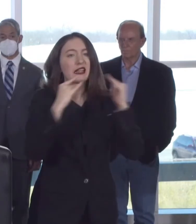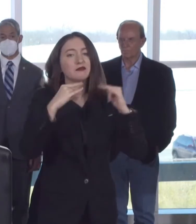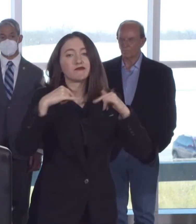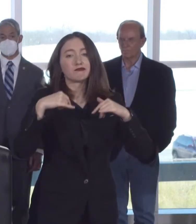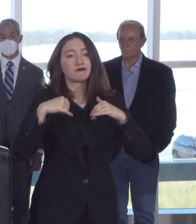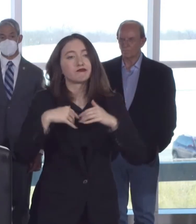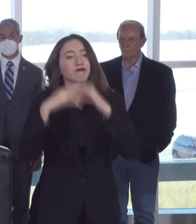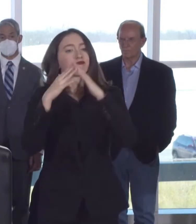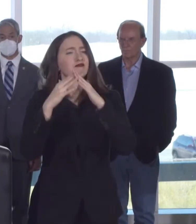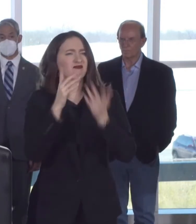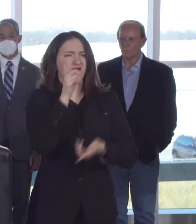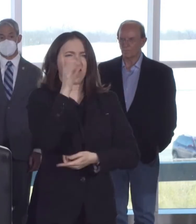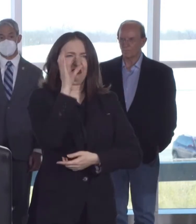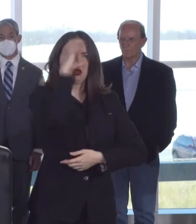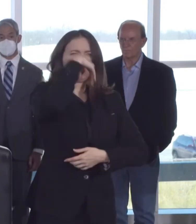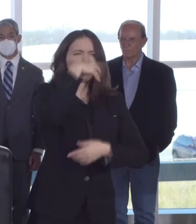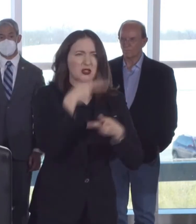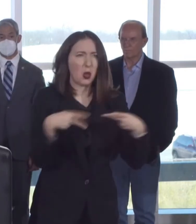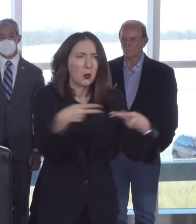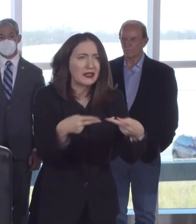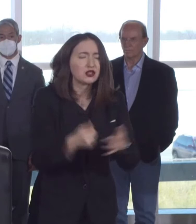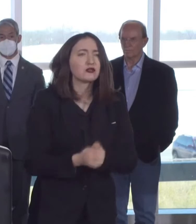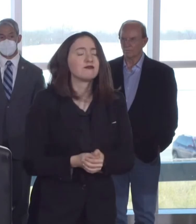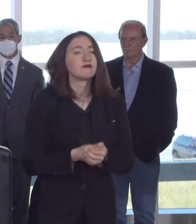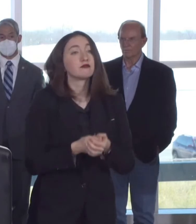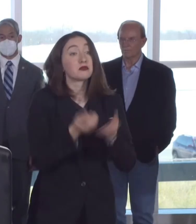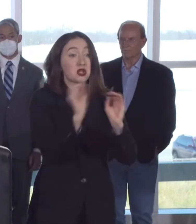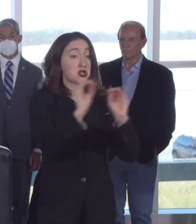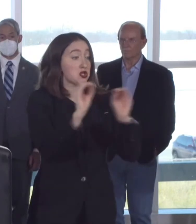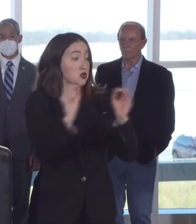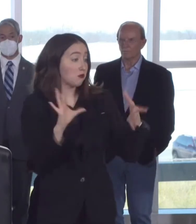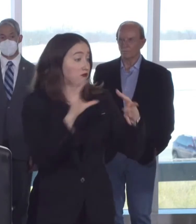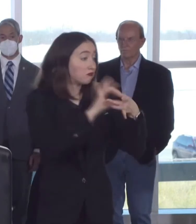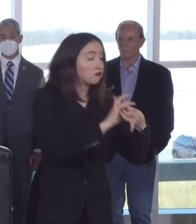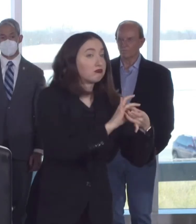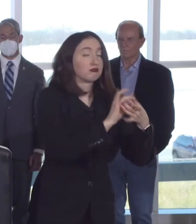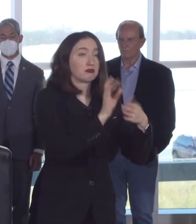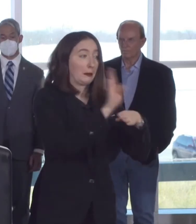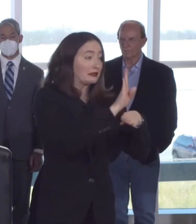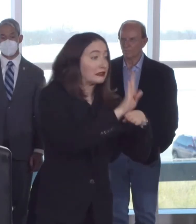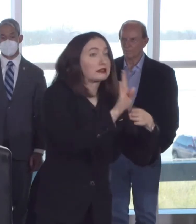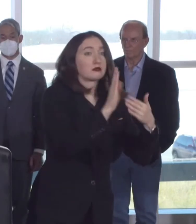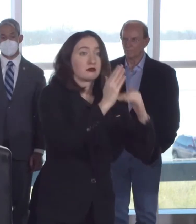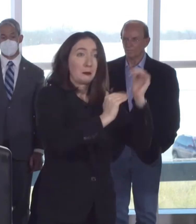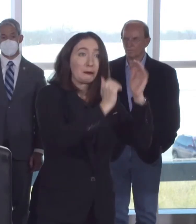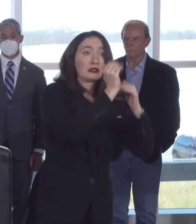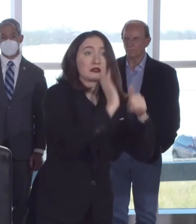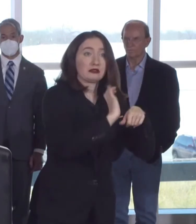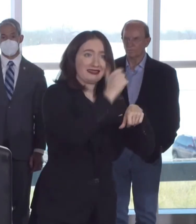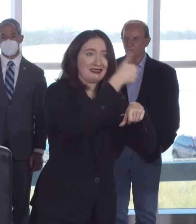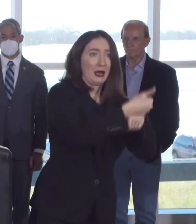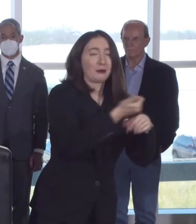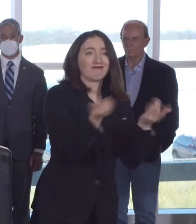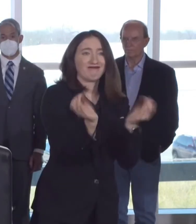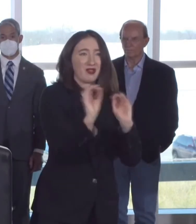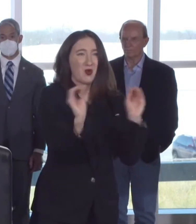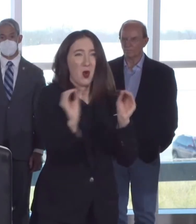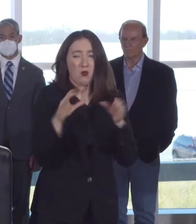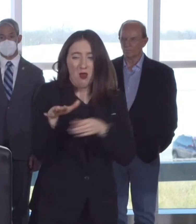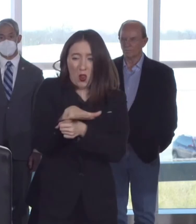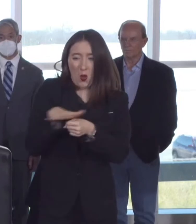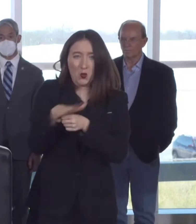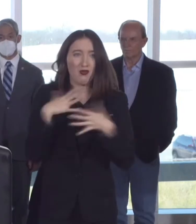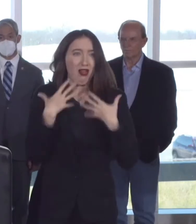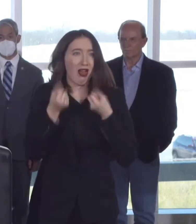in an unusual location. 3, it's not affiliated with the storefront or building where it's set up or any local healthcare